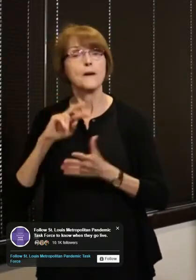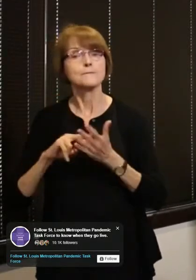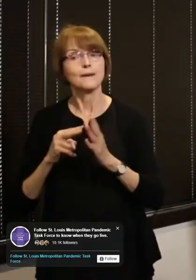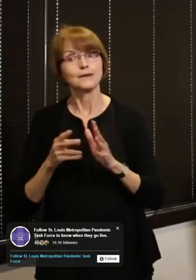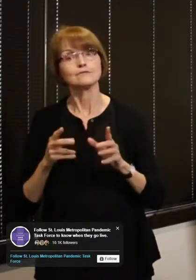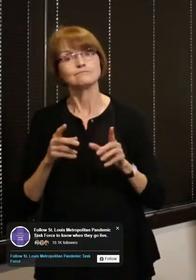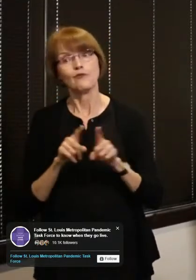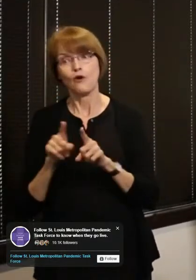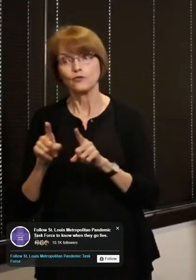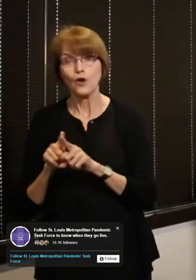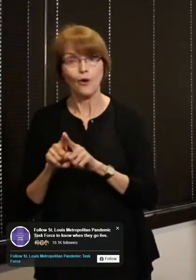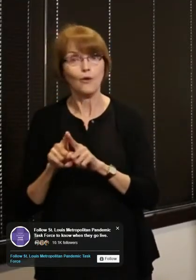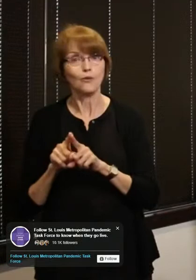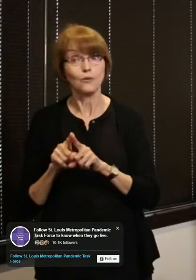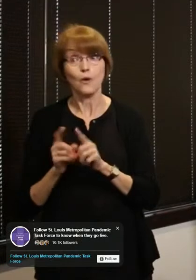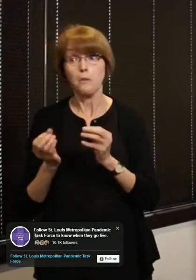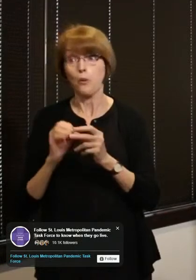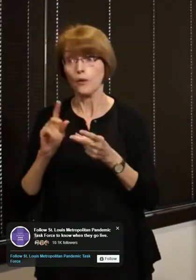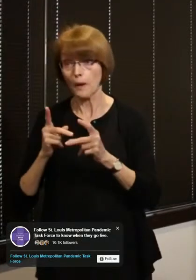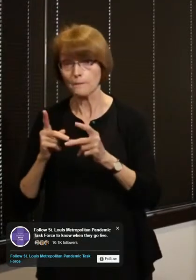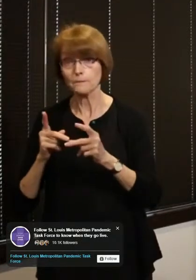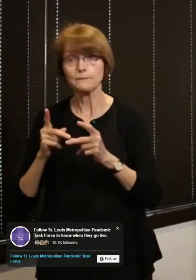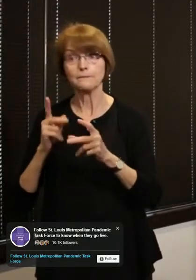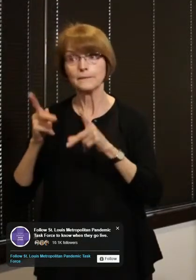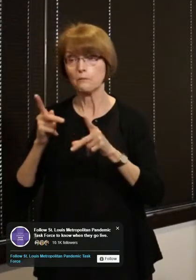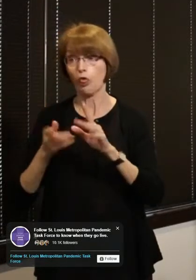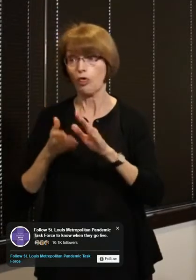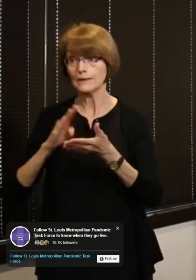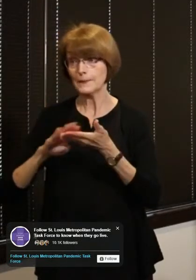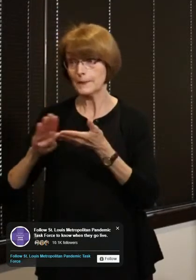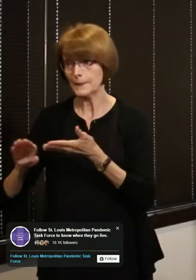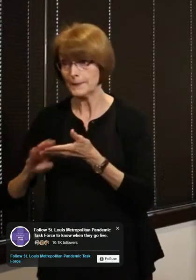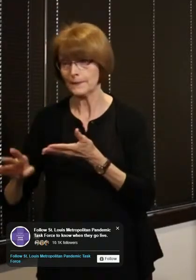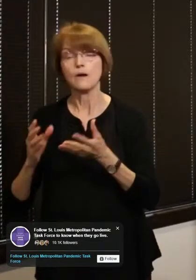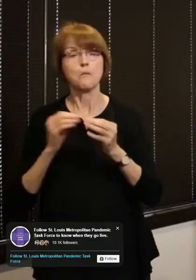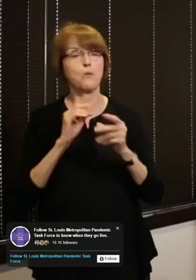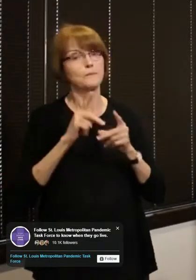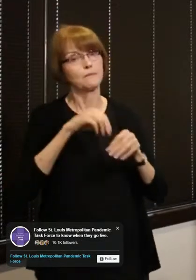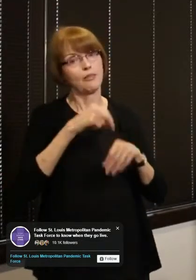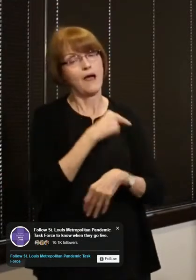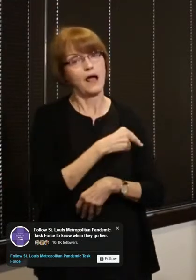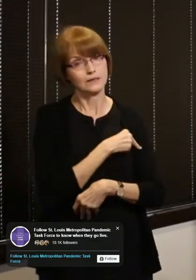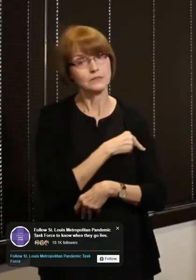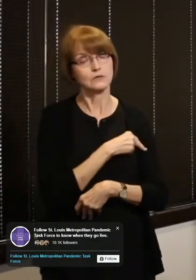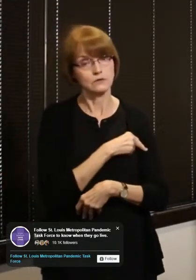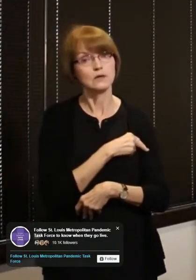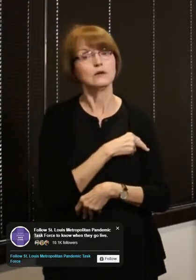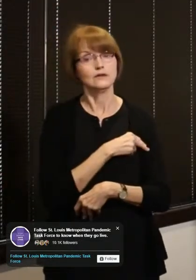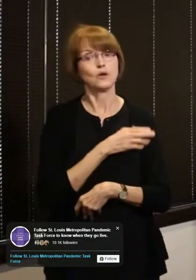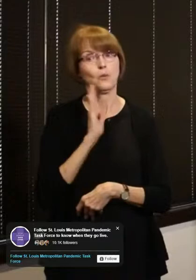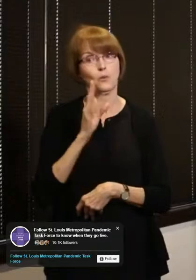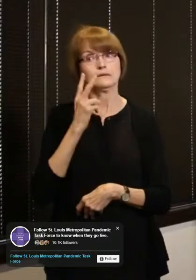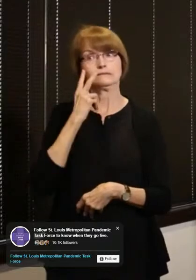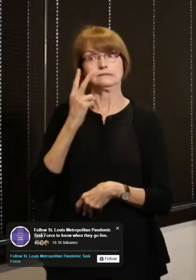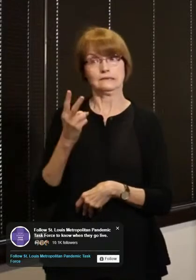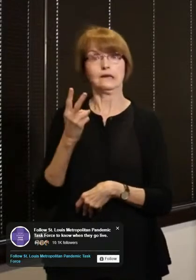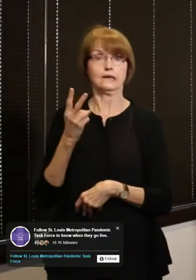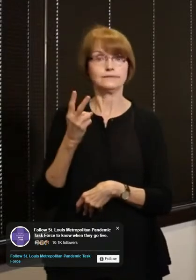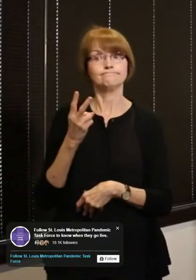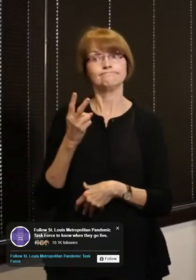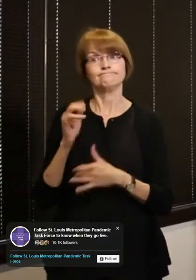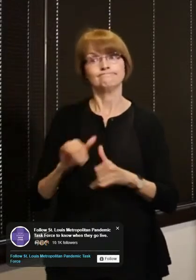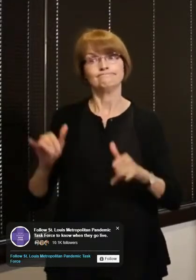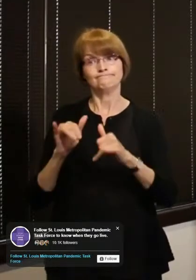in our hospitals, and so we're going to continue to see those high numbers of discharges for quite some time. And again, thank you to all